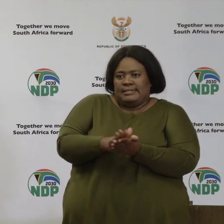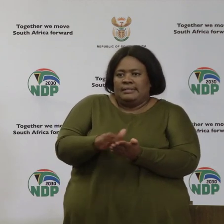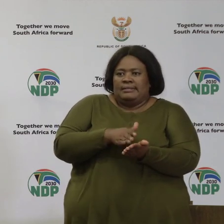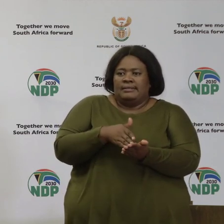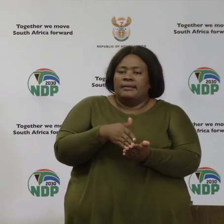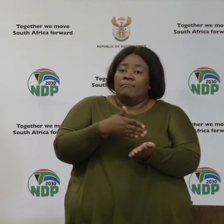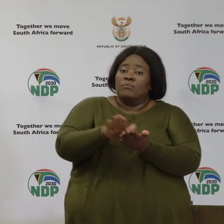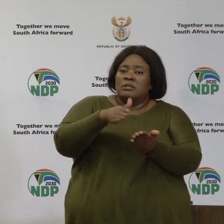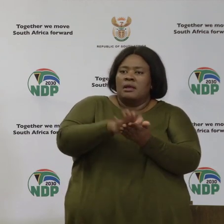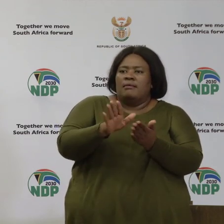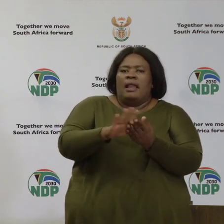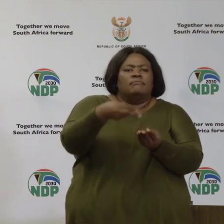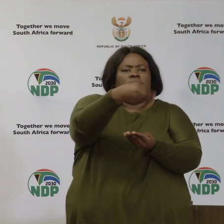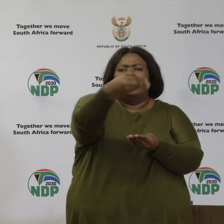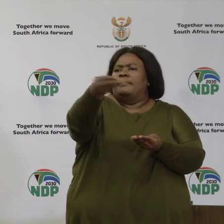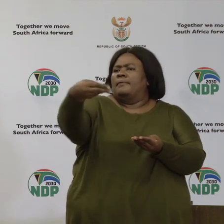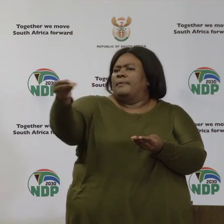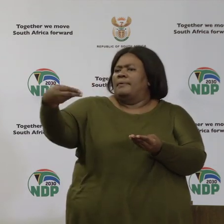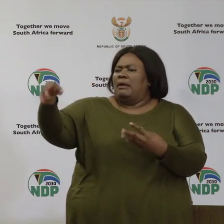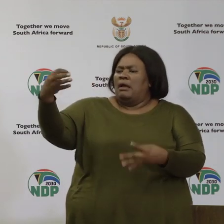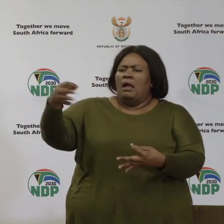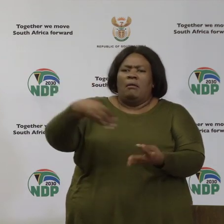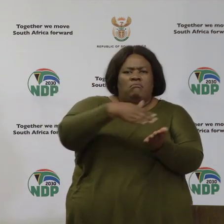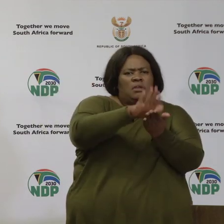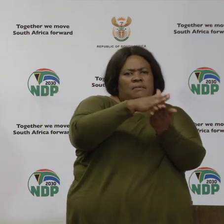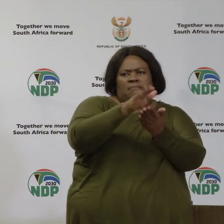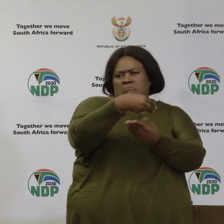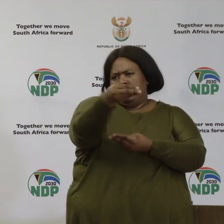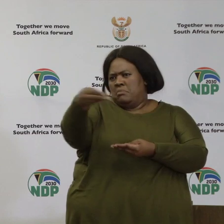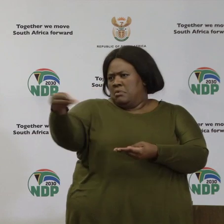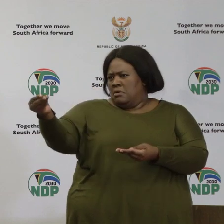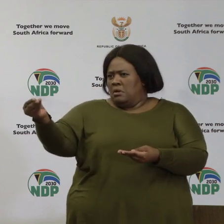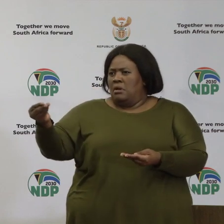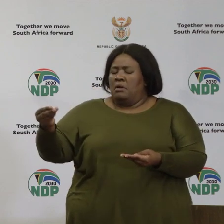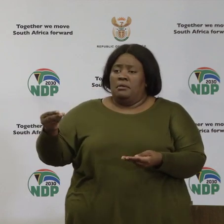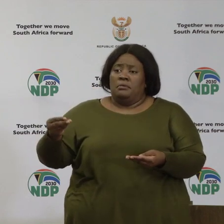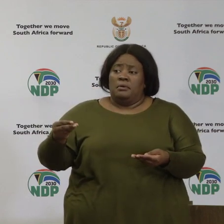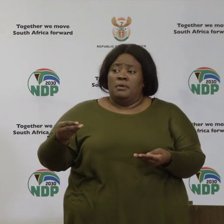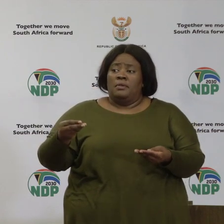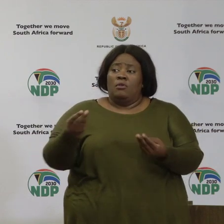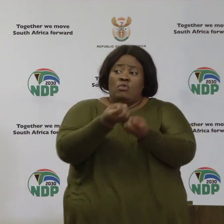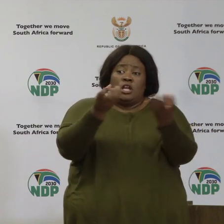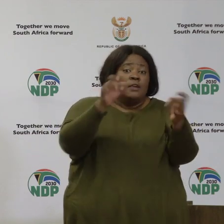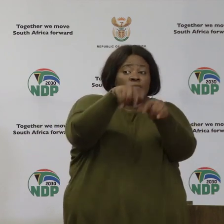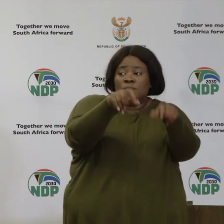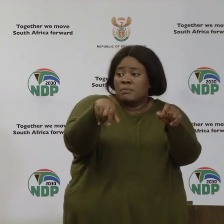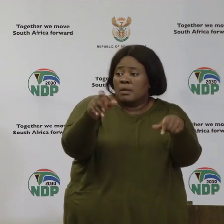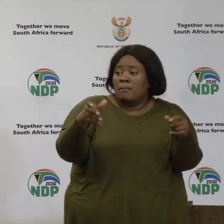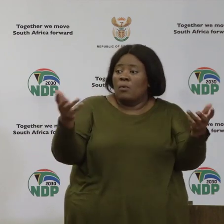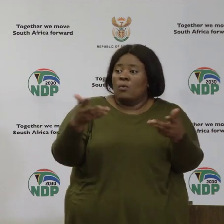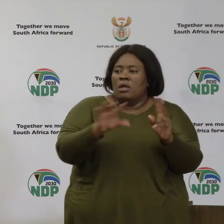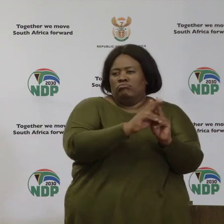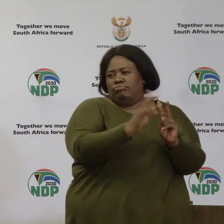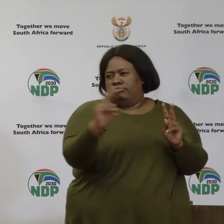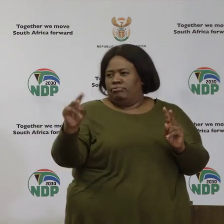of pamphlets that we have directed to our people in the